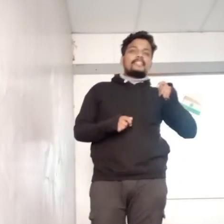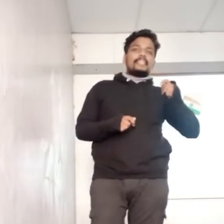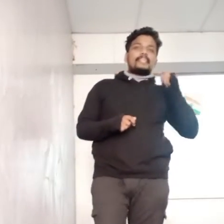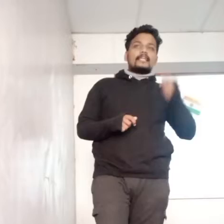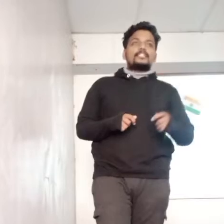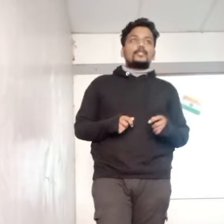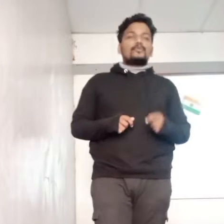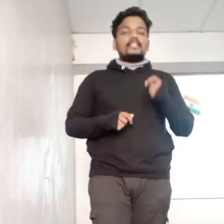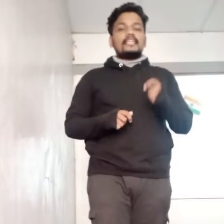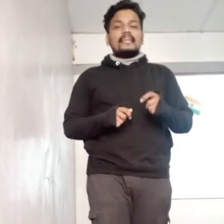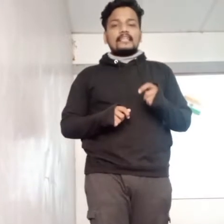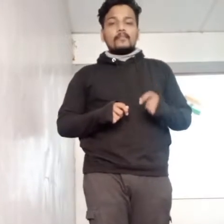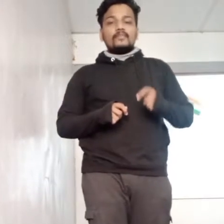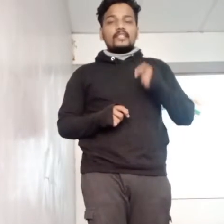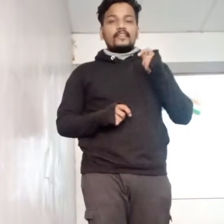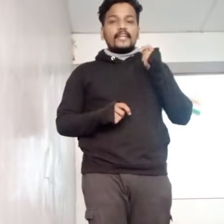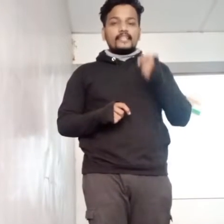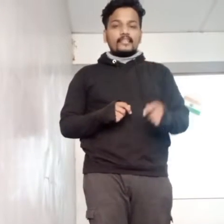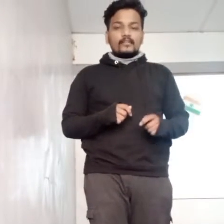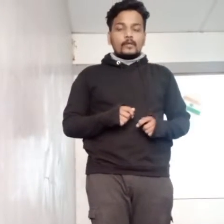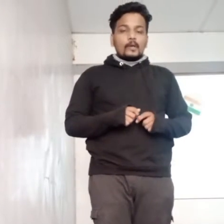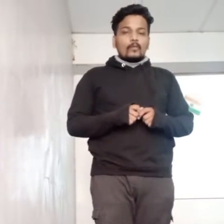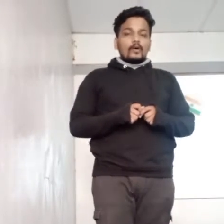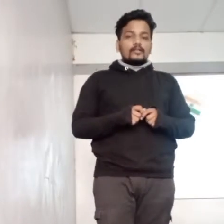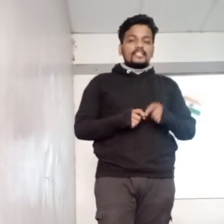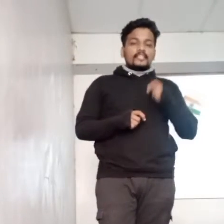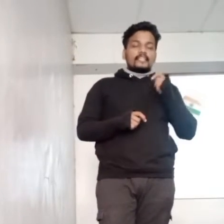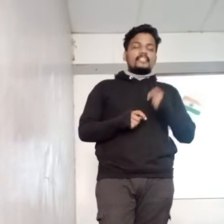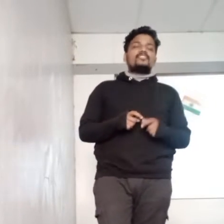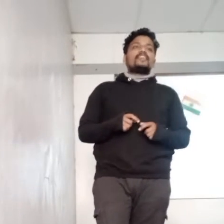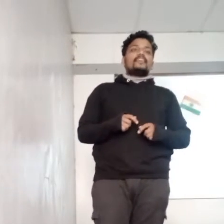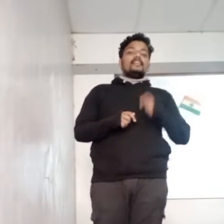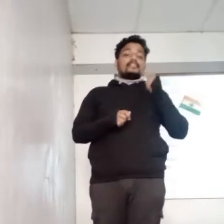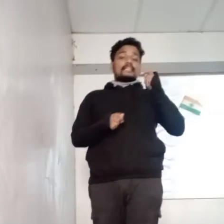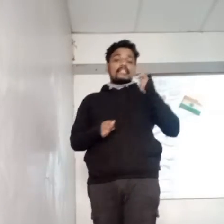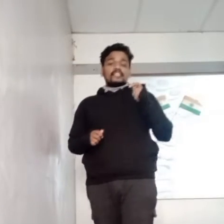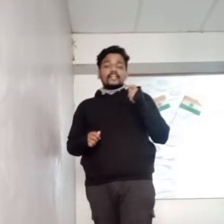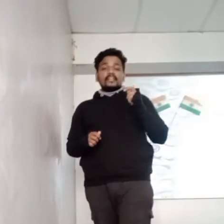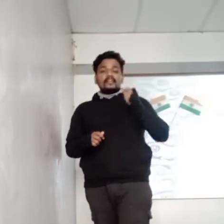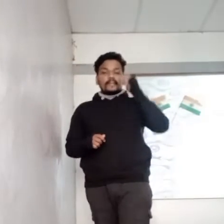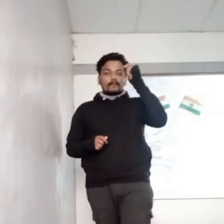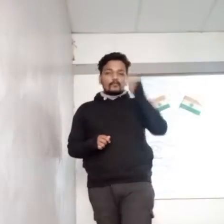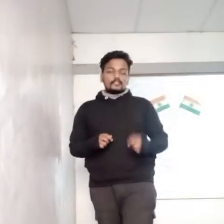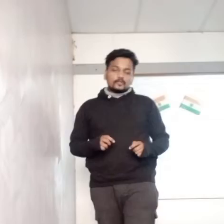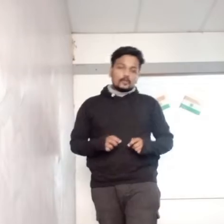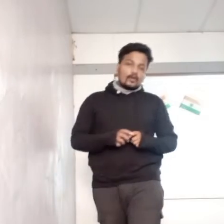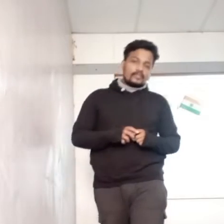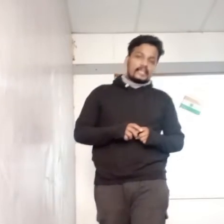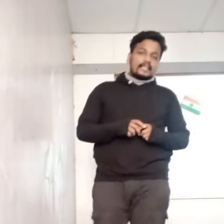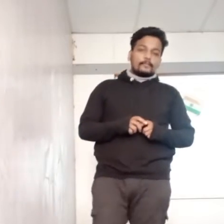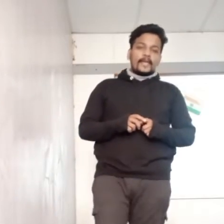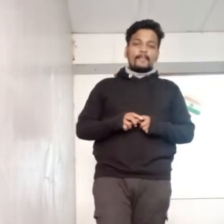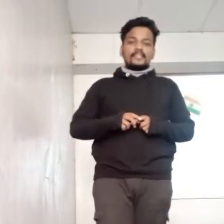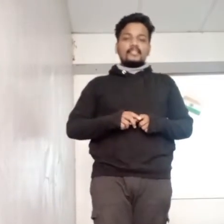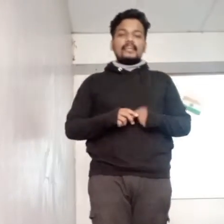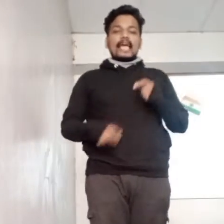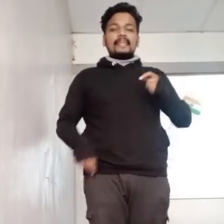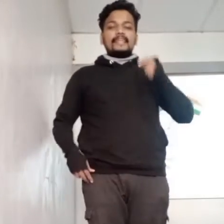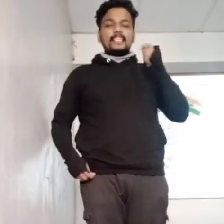get executed. That time they're creating a generating a thread. That thread travels throughout that main method, and each